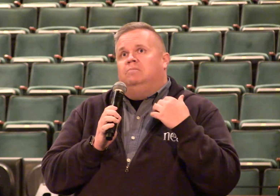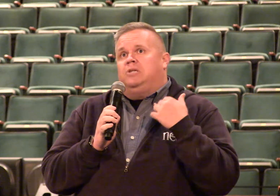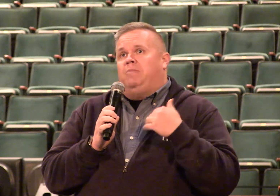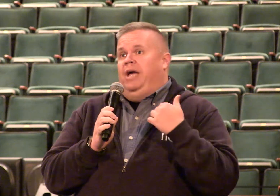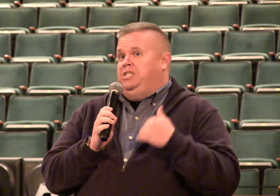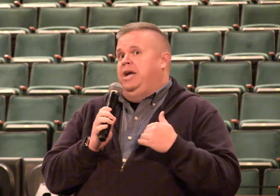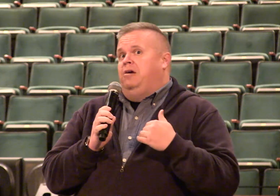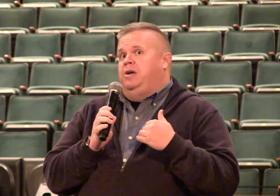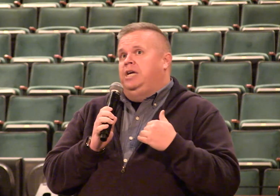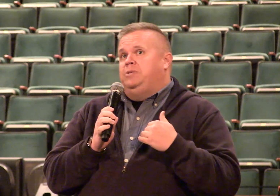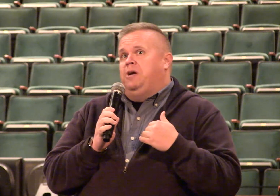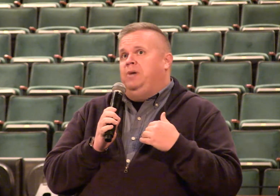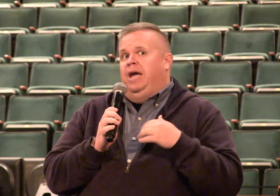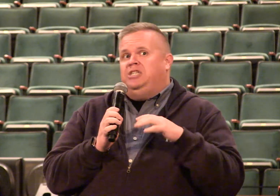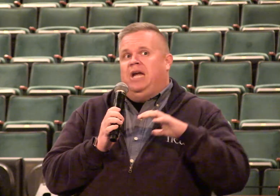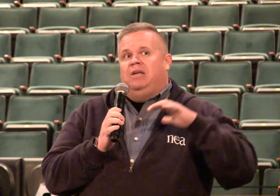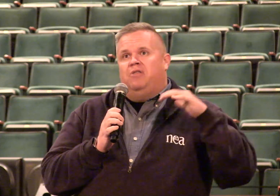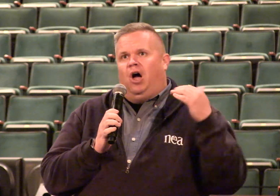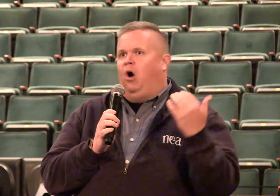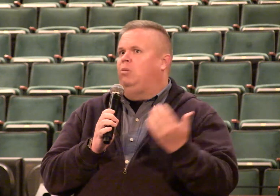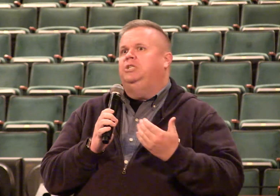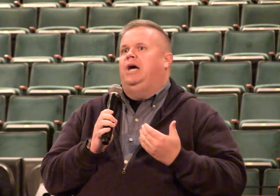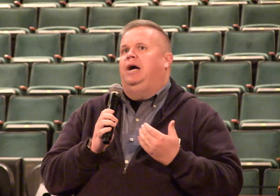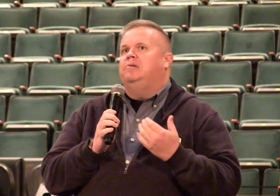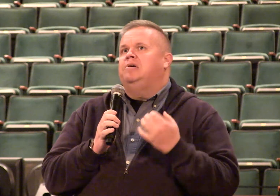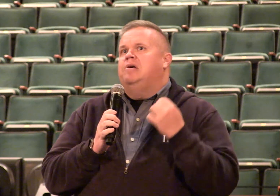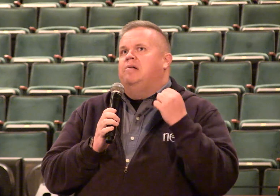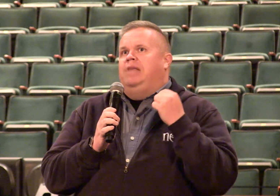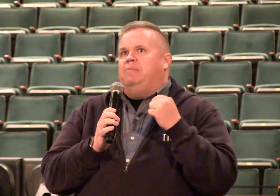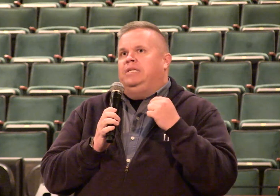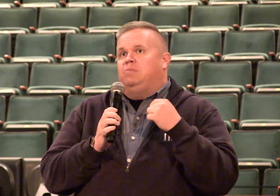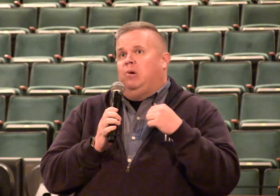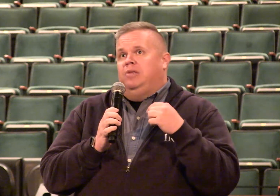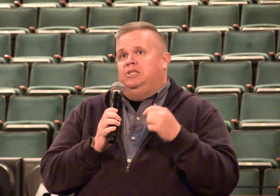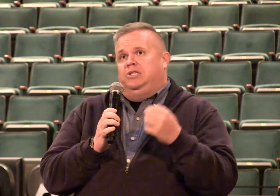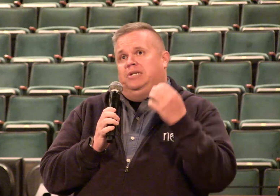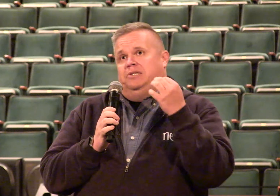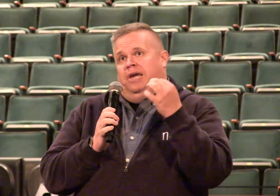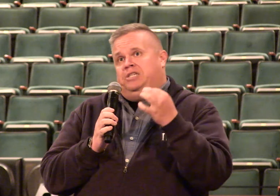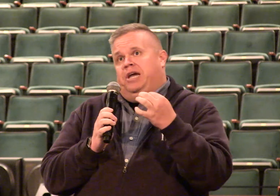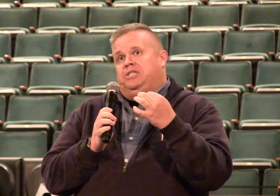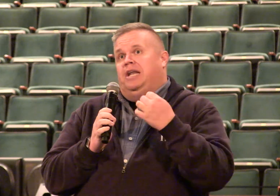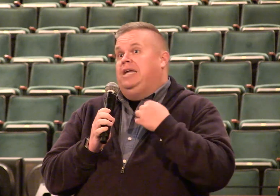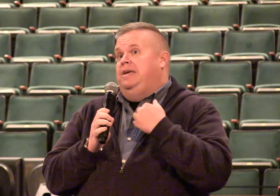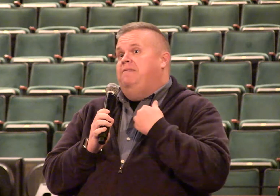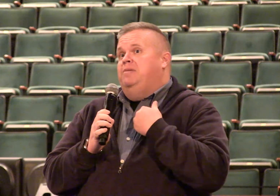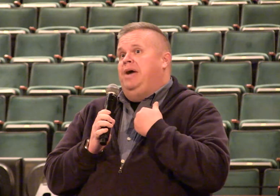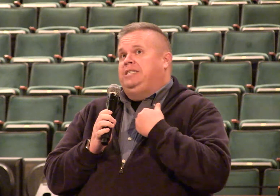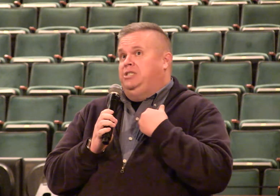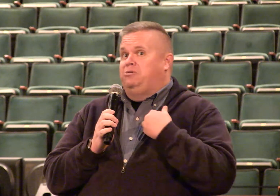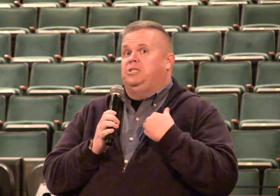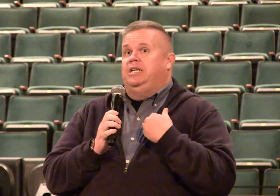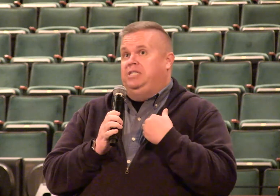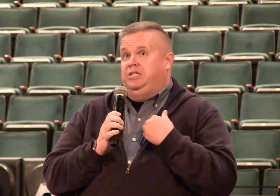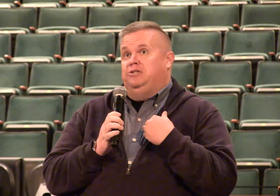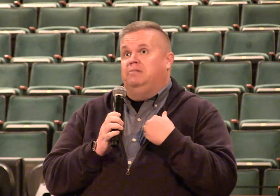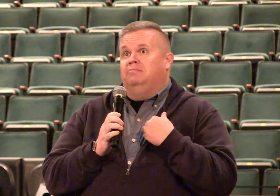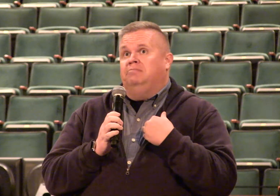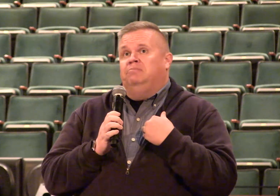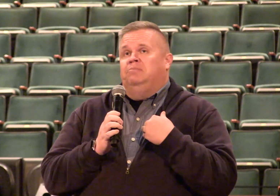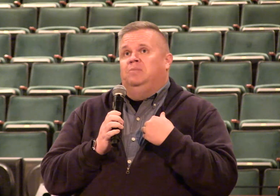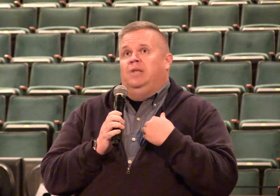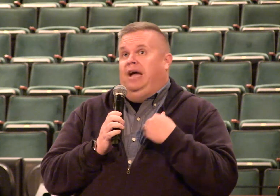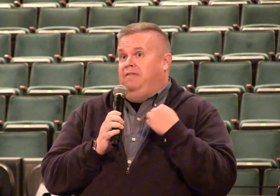we talk about educating our kids, we talk about educating the whole child. That means more than just the education that I can give them as a social studies